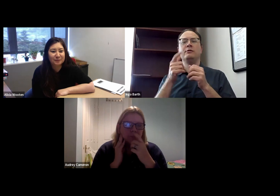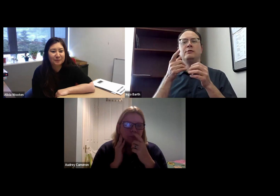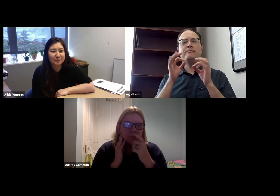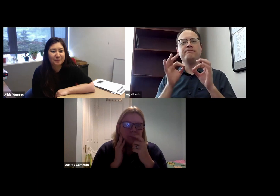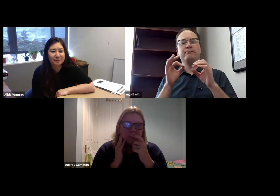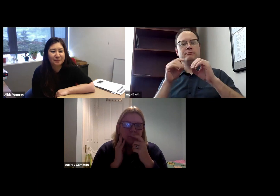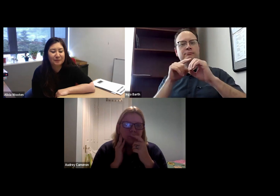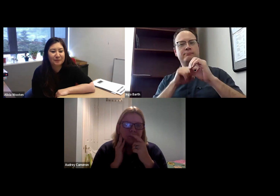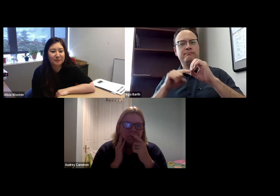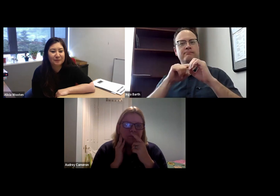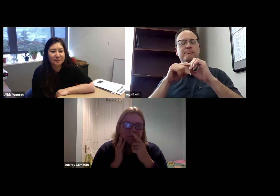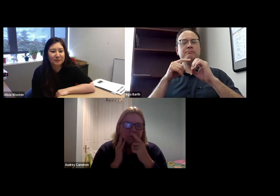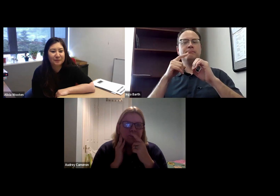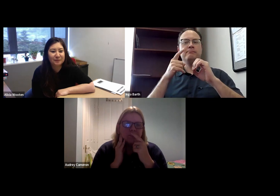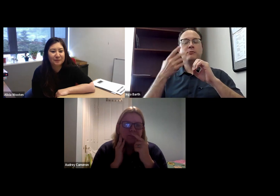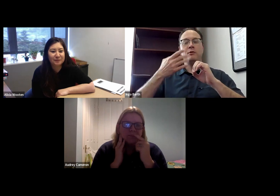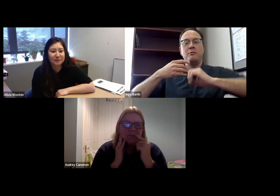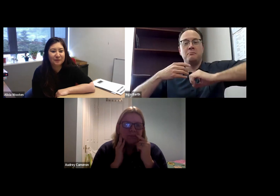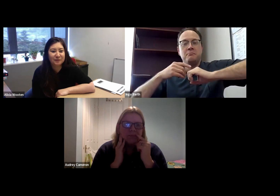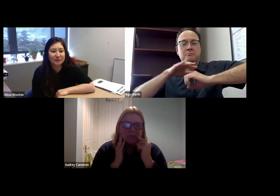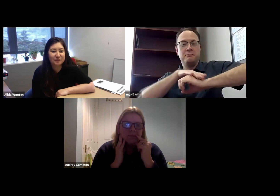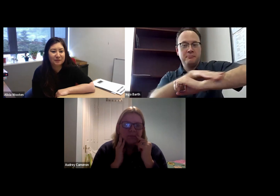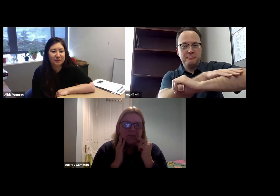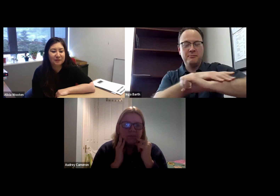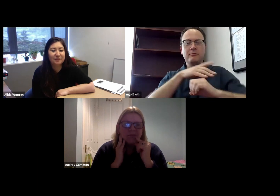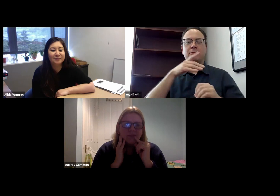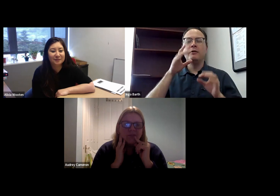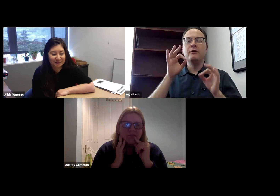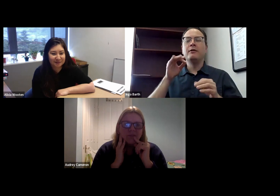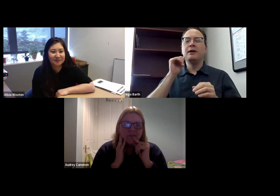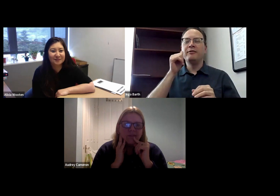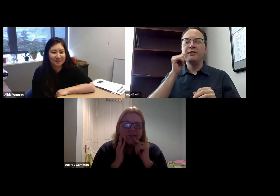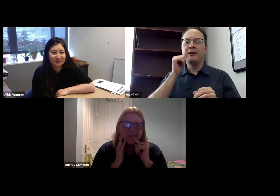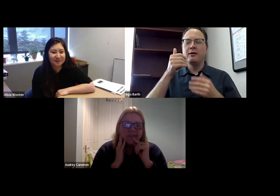Yes, I think Saturn would be almost international at this point. We're all doing it.